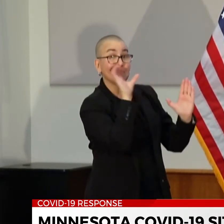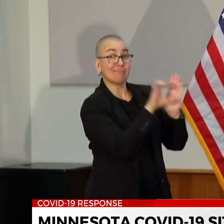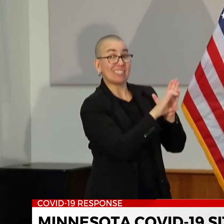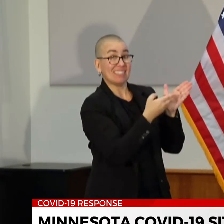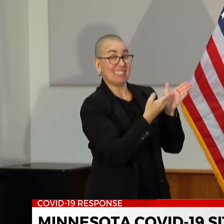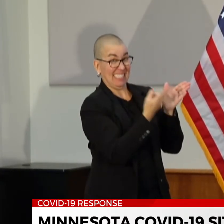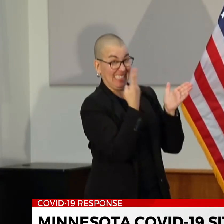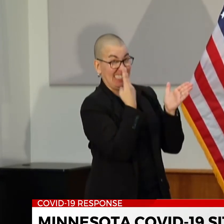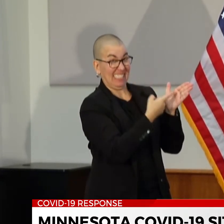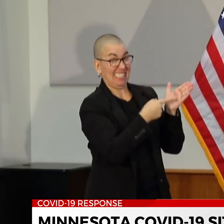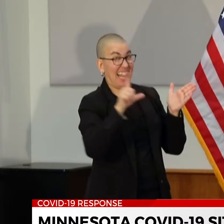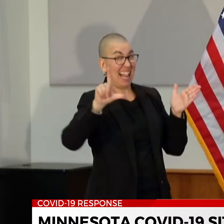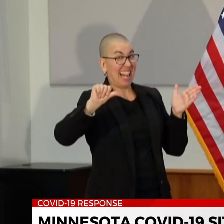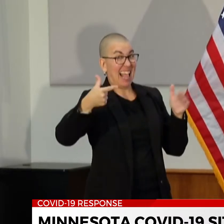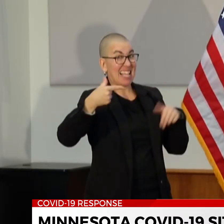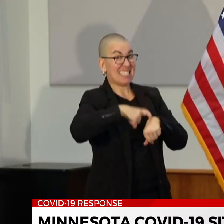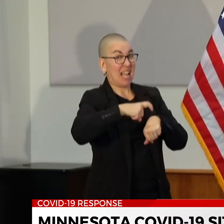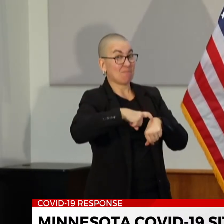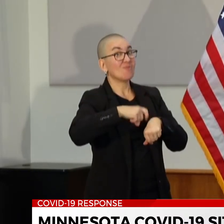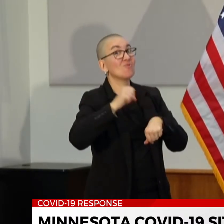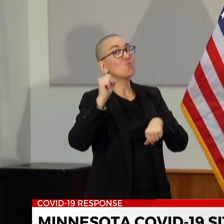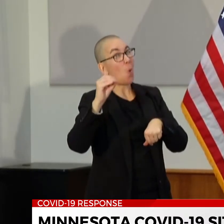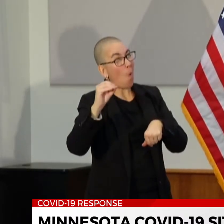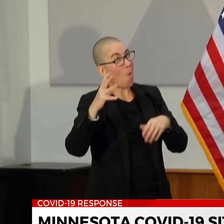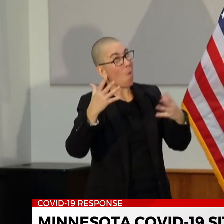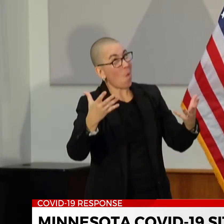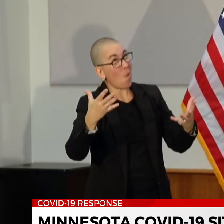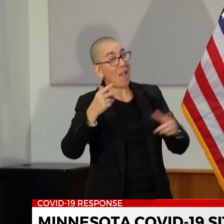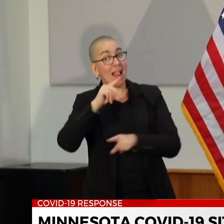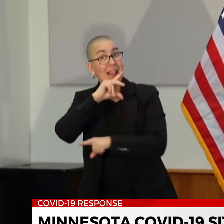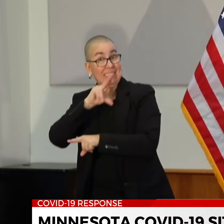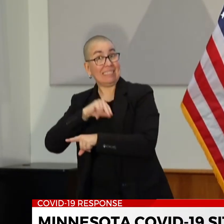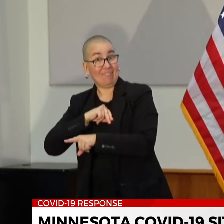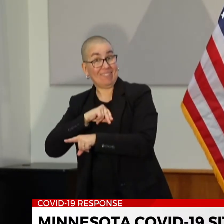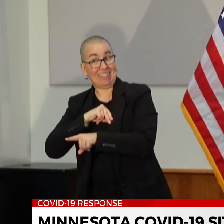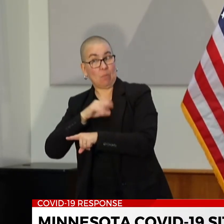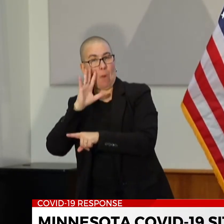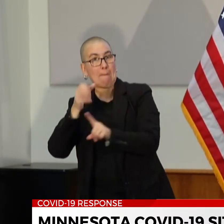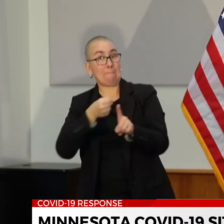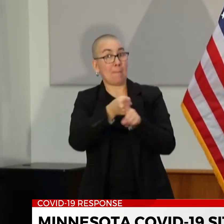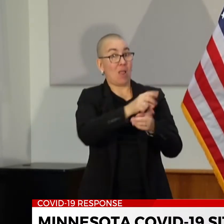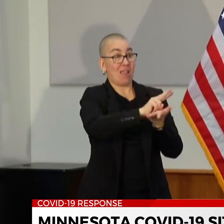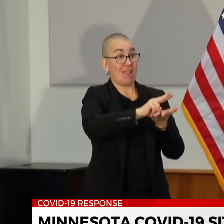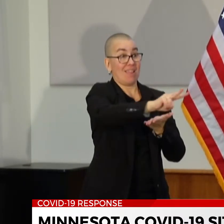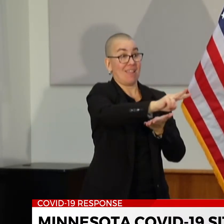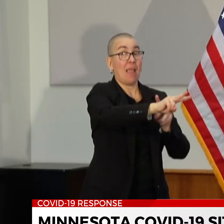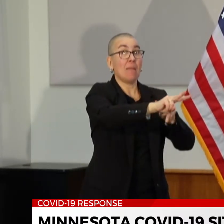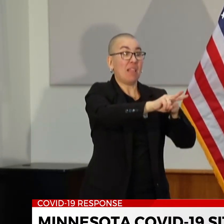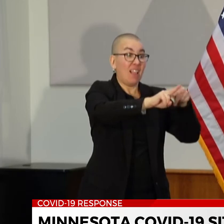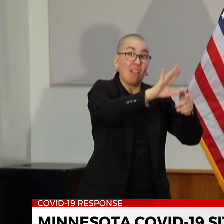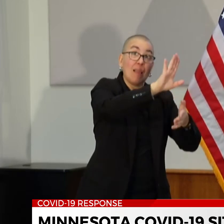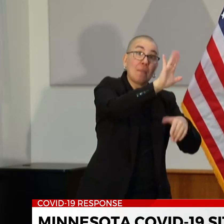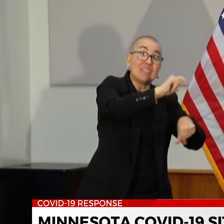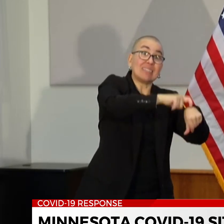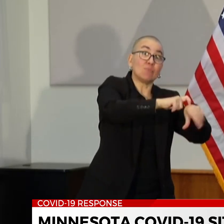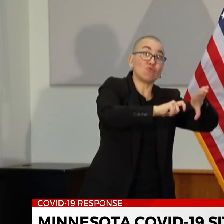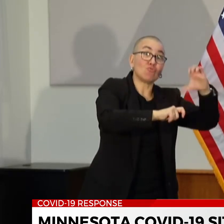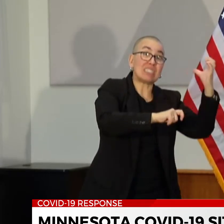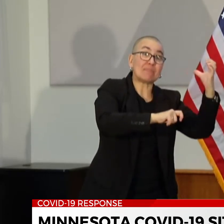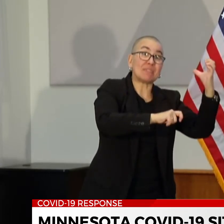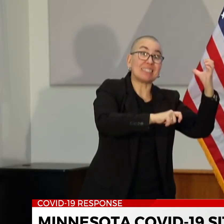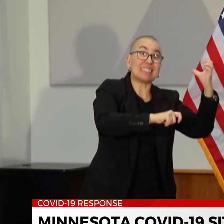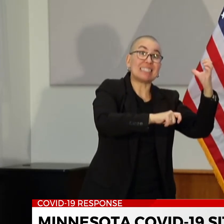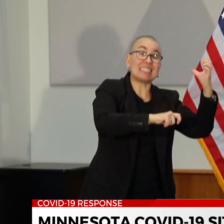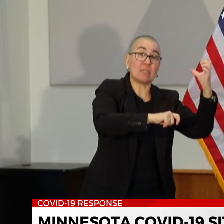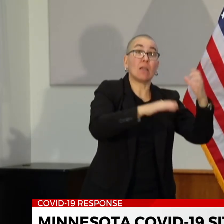again, anecdotally, what we're seeing, Minnesotans did a pretty good job staying home, but there's some data on movement, especially the airport